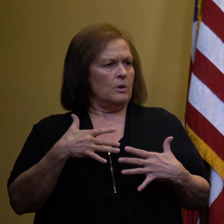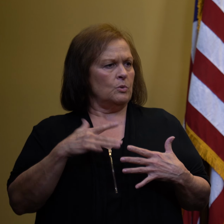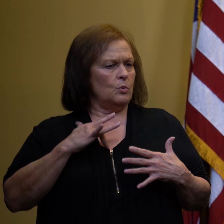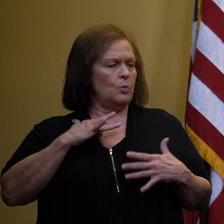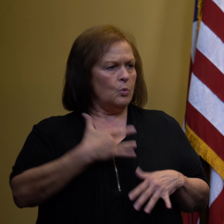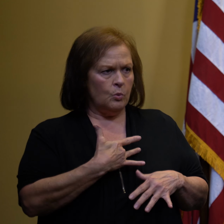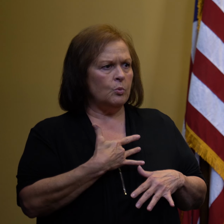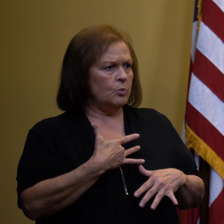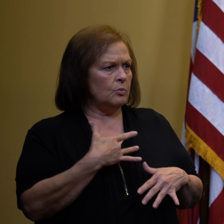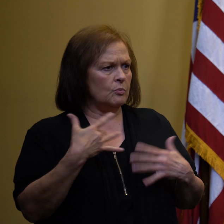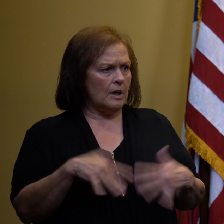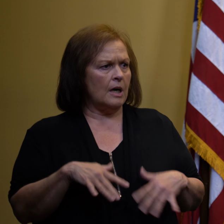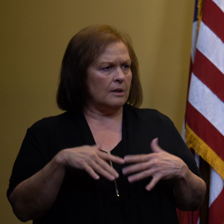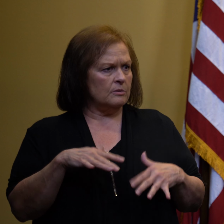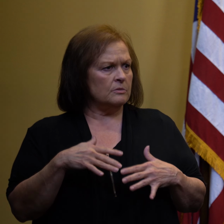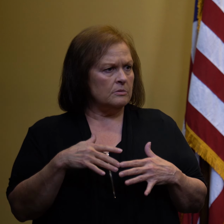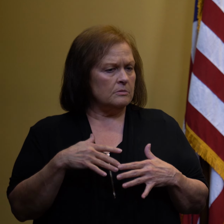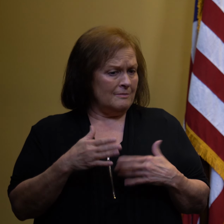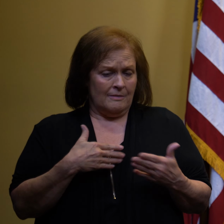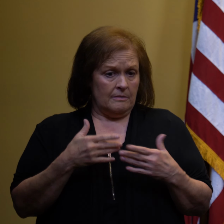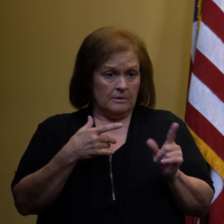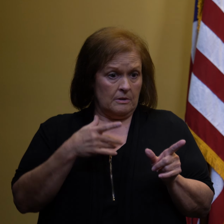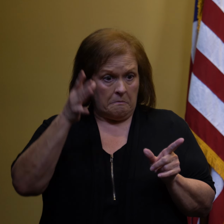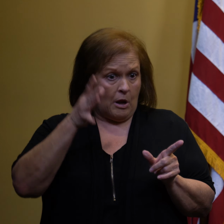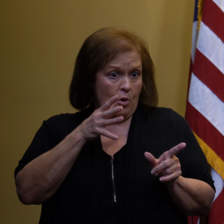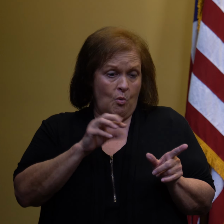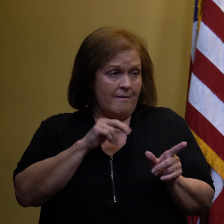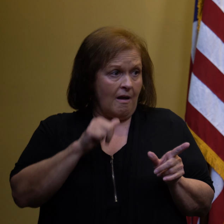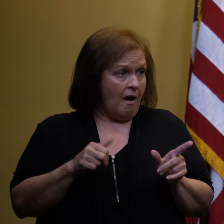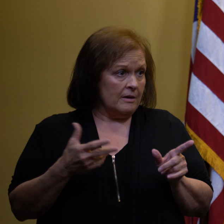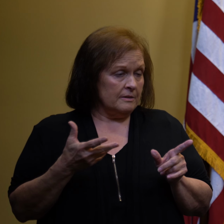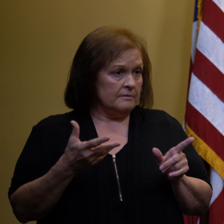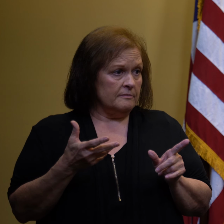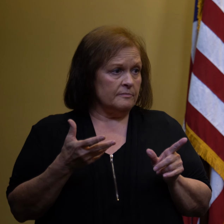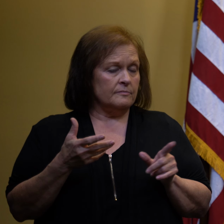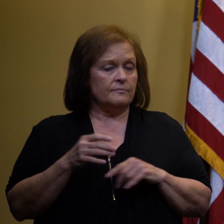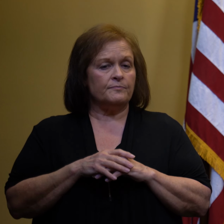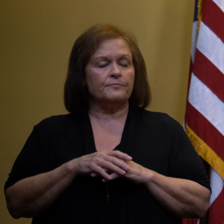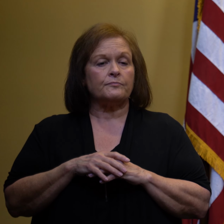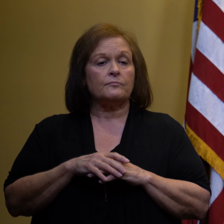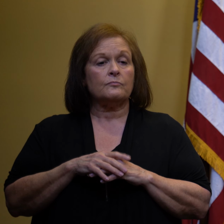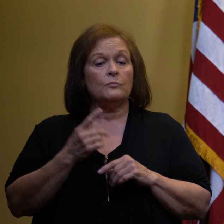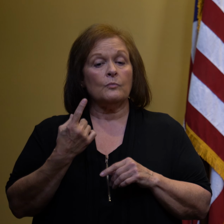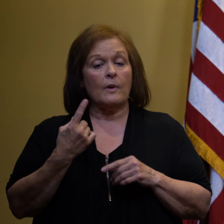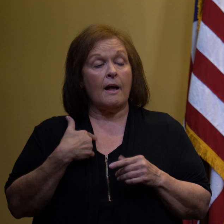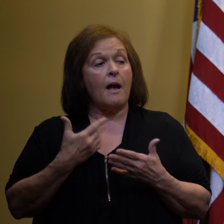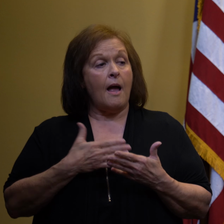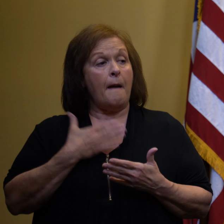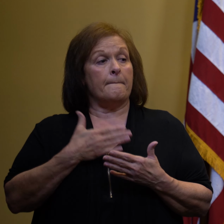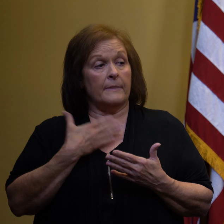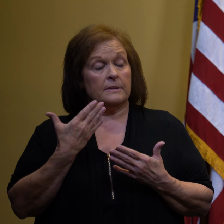our community as a whole, whether you're a parent or not. What I am happy about, I would